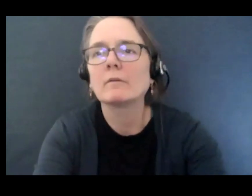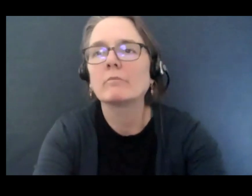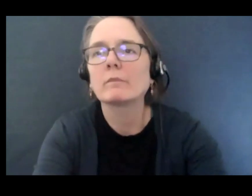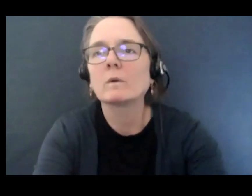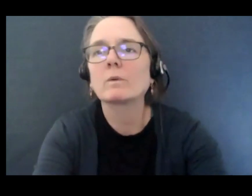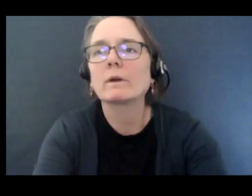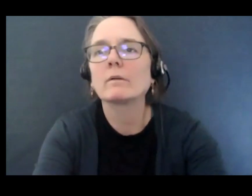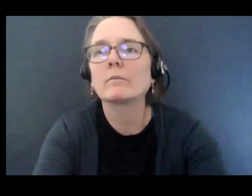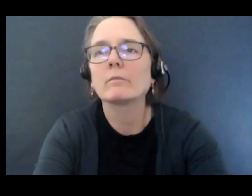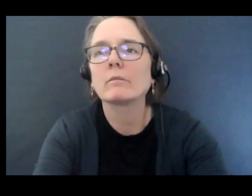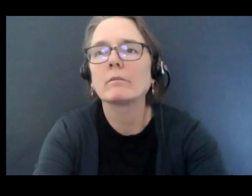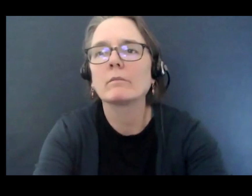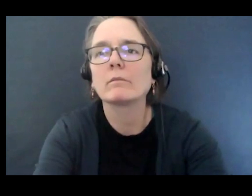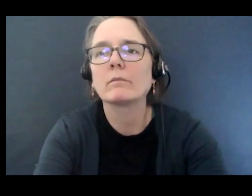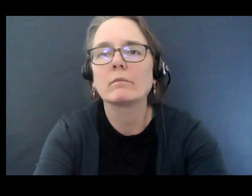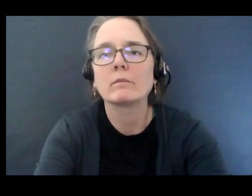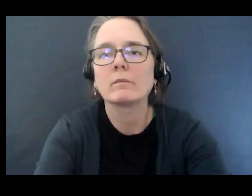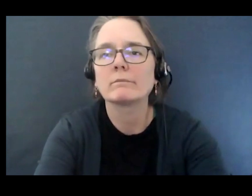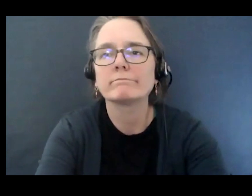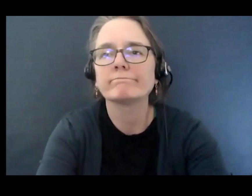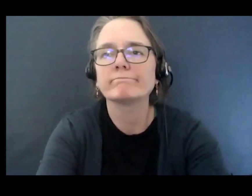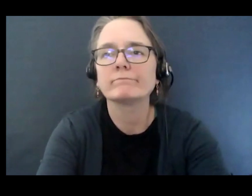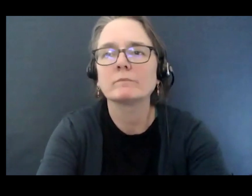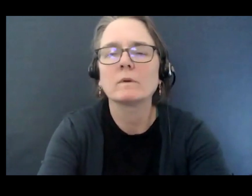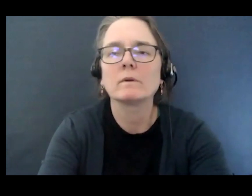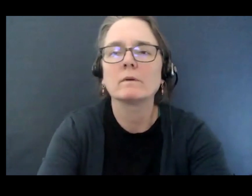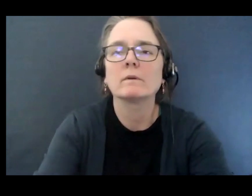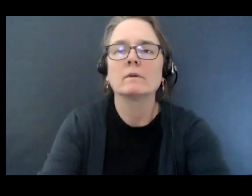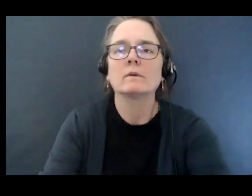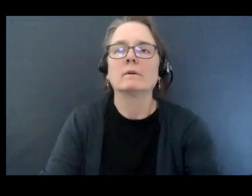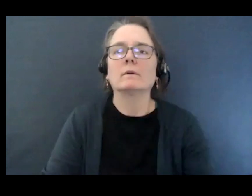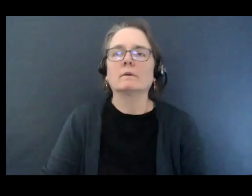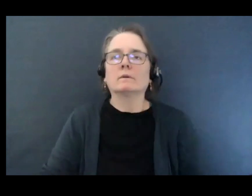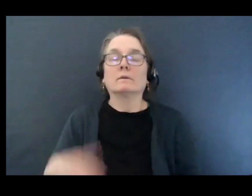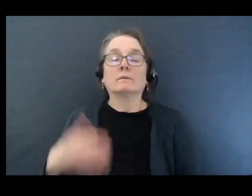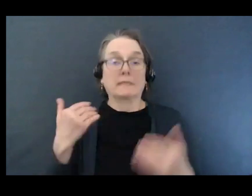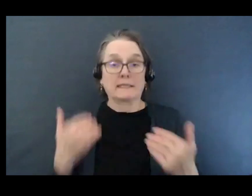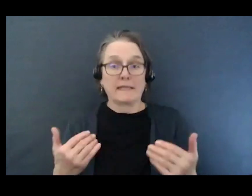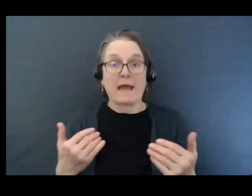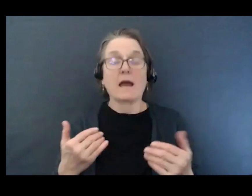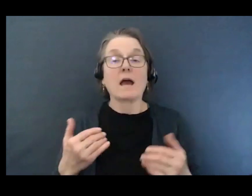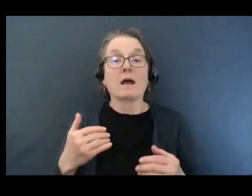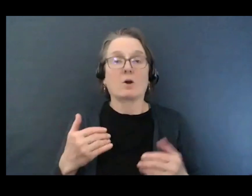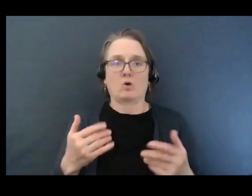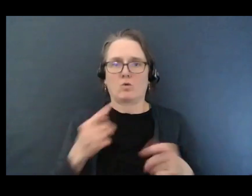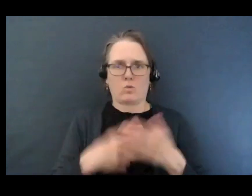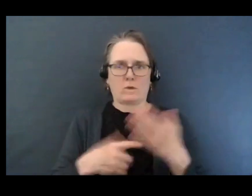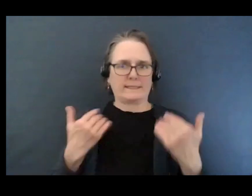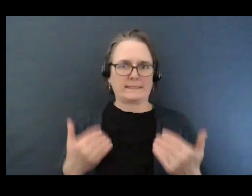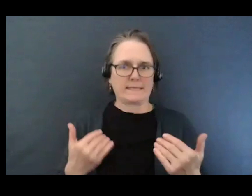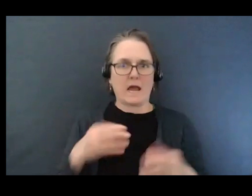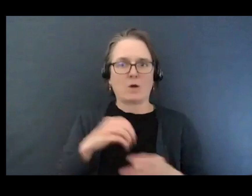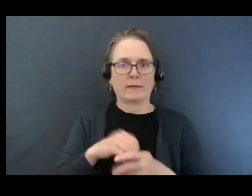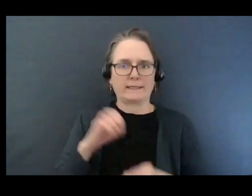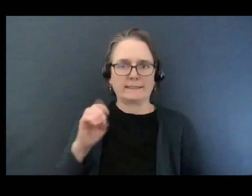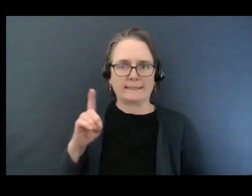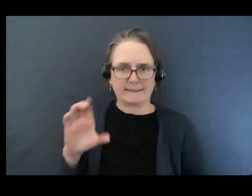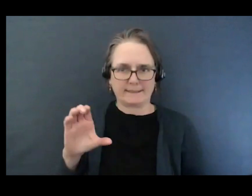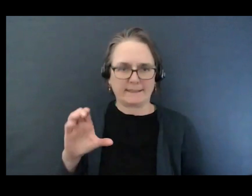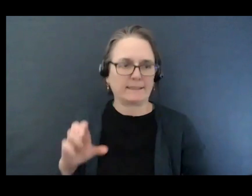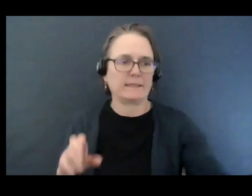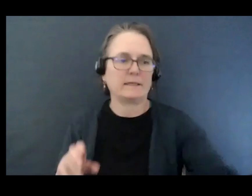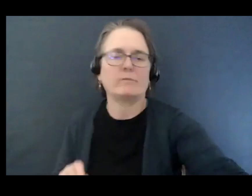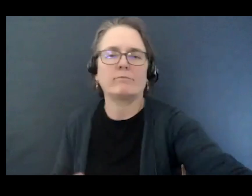this was the sort of existing conditions in DC. Let's look at, yeah, this is really slow for some reason. All